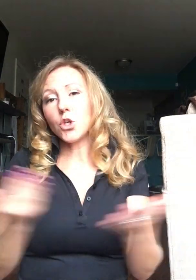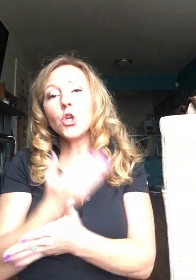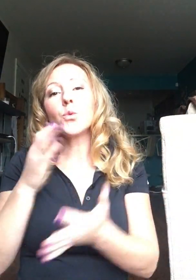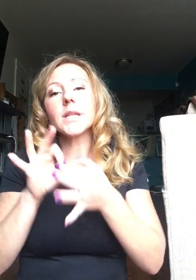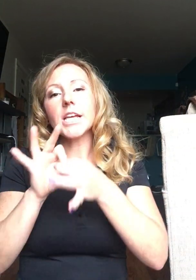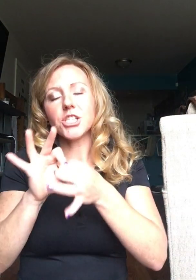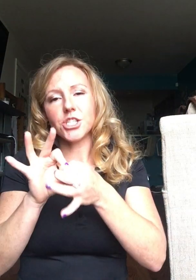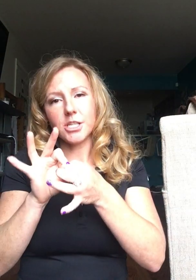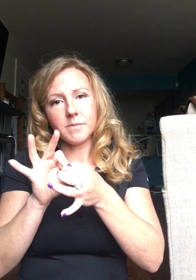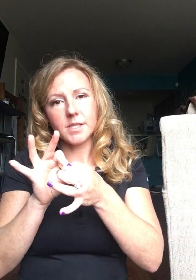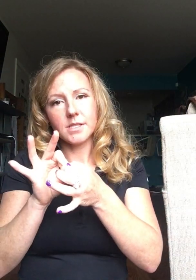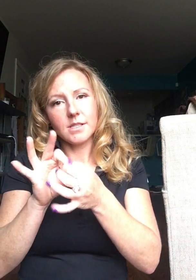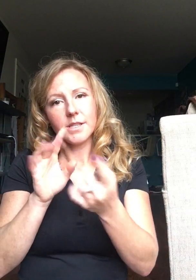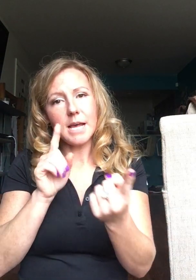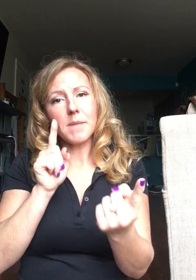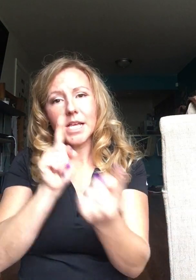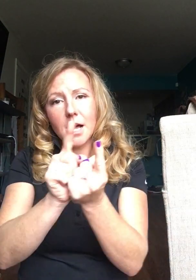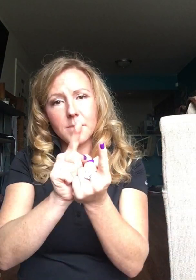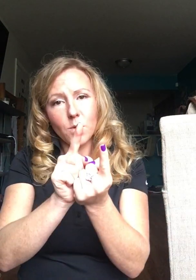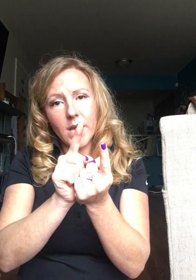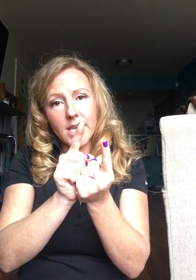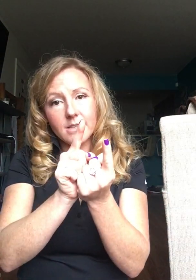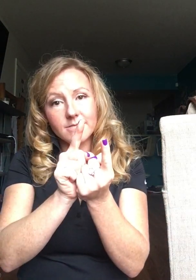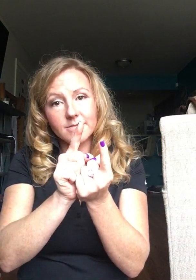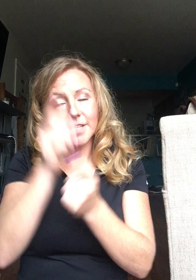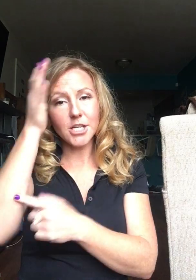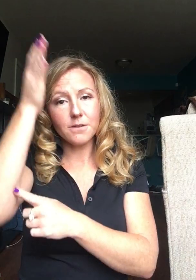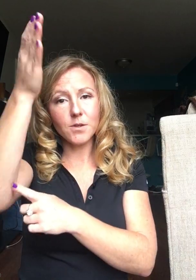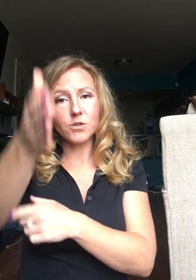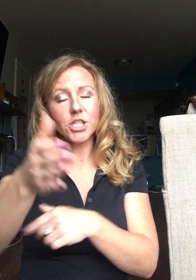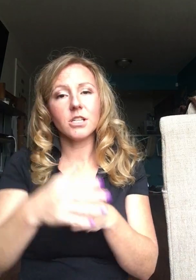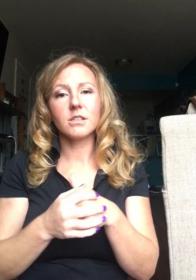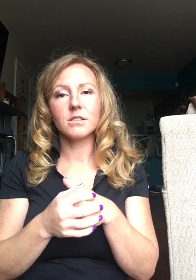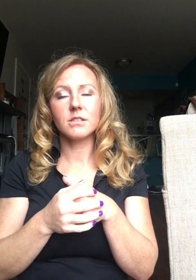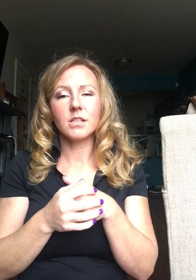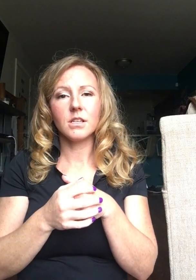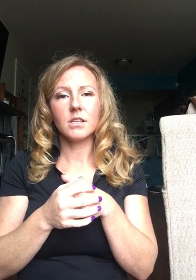new relationships that might come your way in your future.